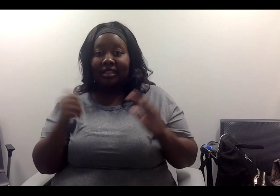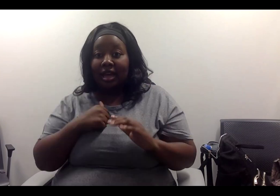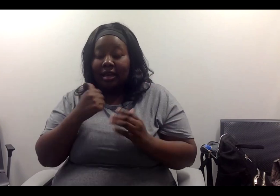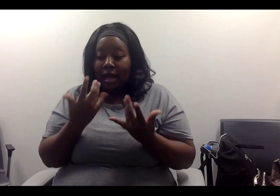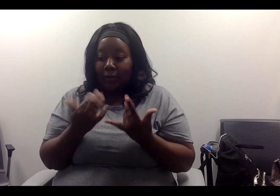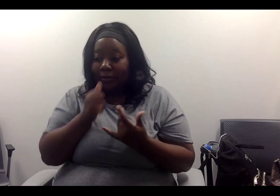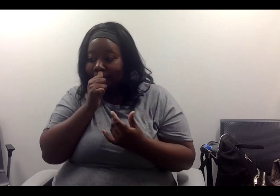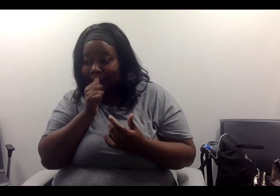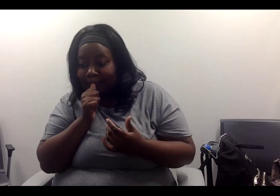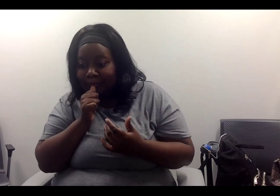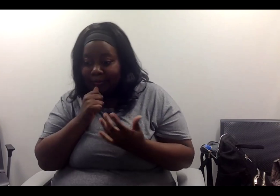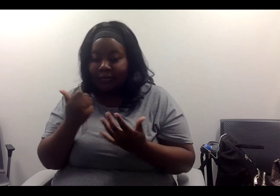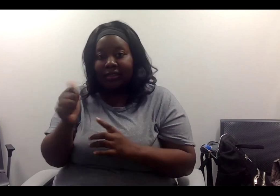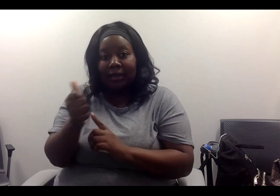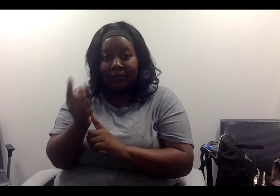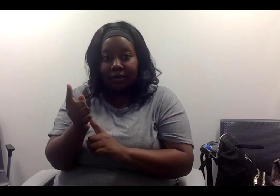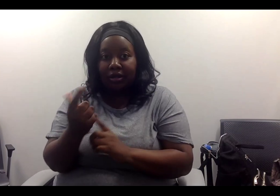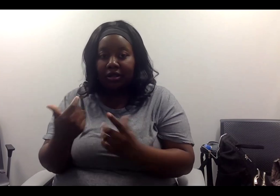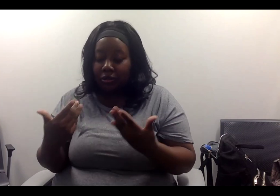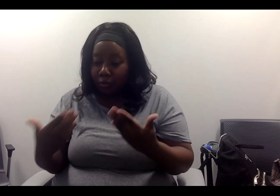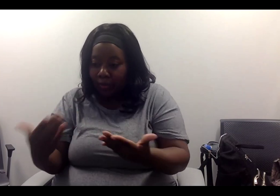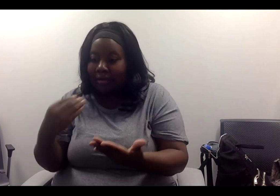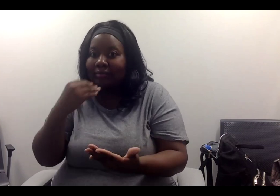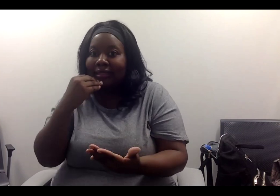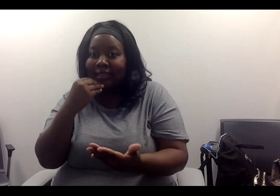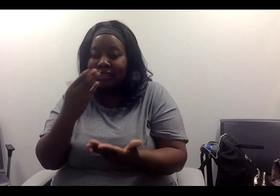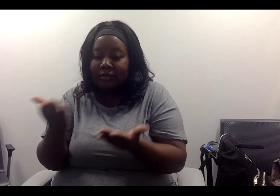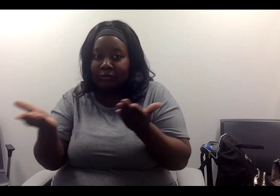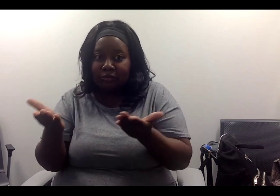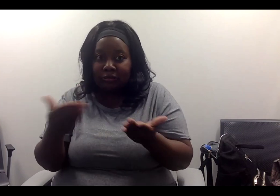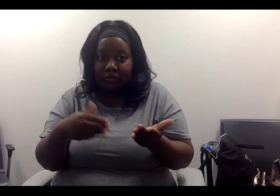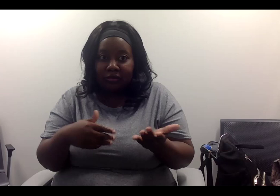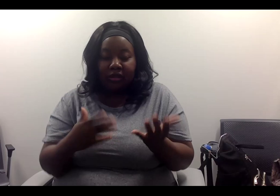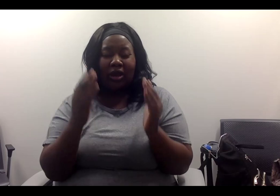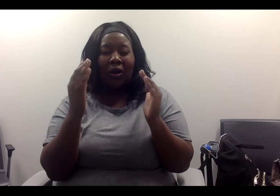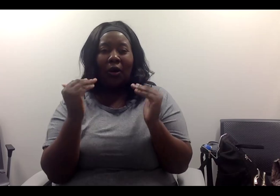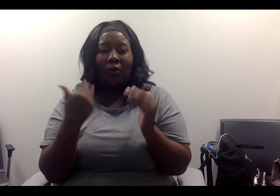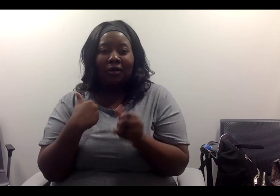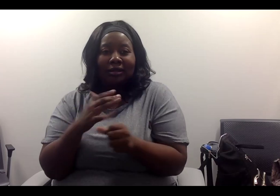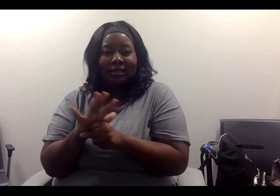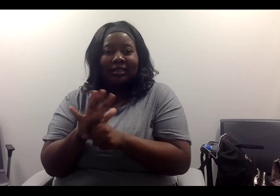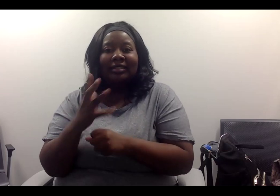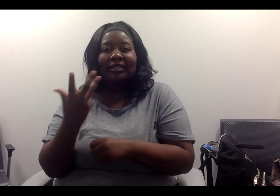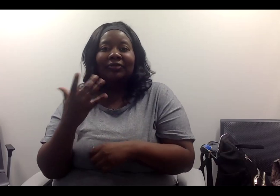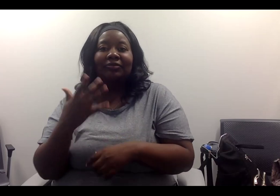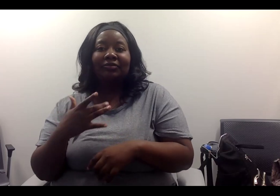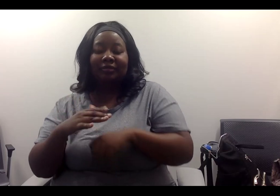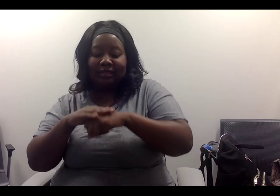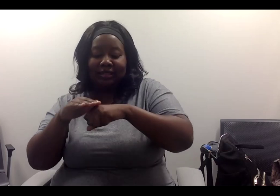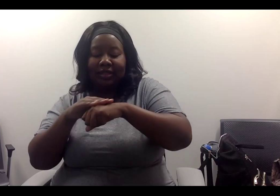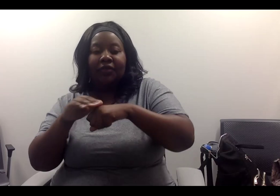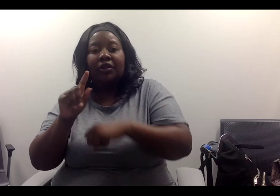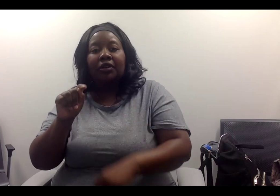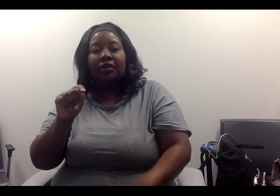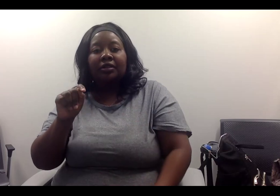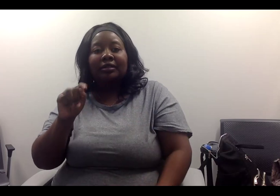impatiently waited for about 10 minutes, I went ahead and served some up. And when I started this, I was hoping to end up with the texture of like a tuna casserole,